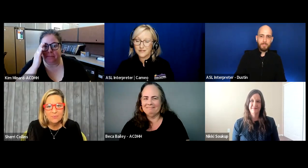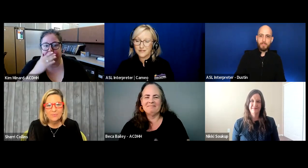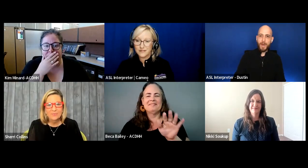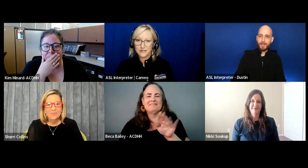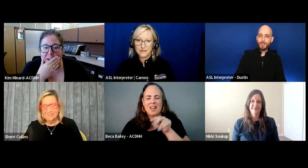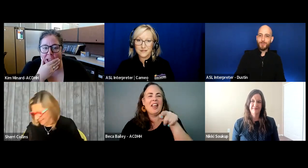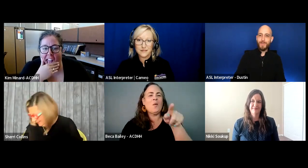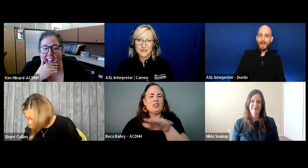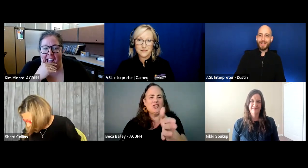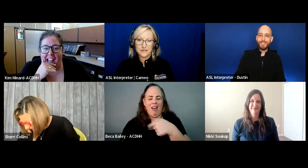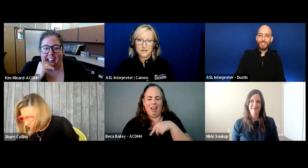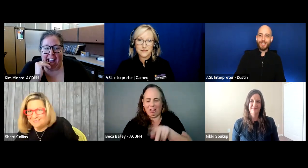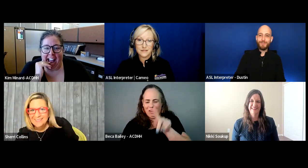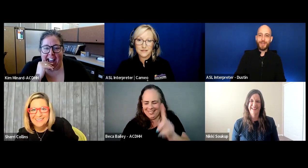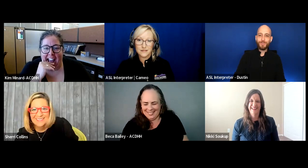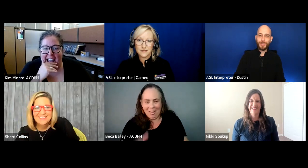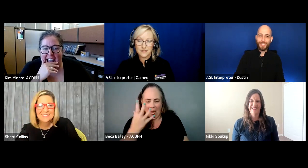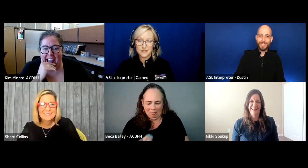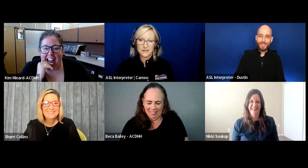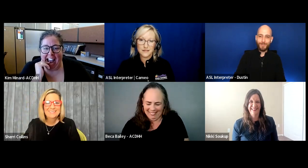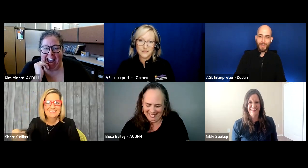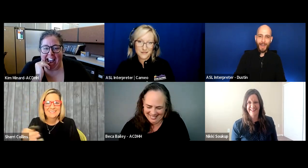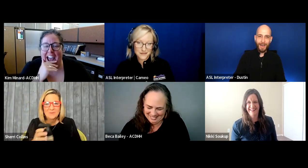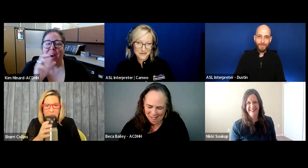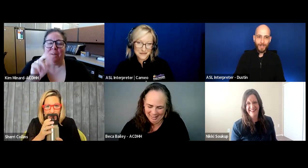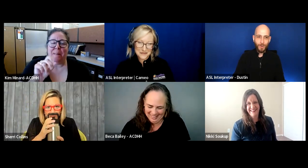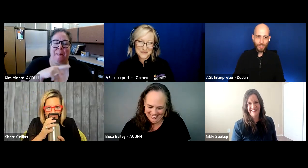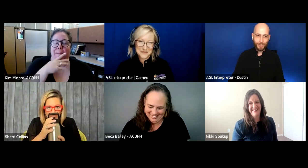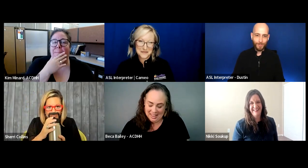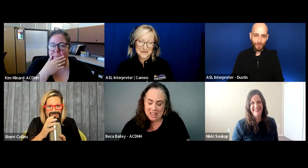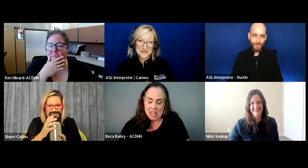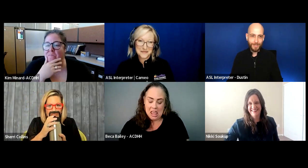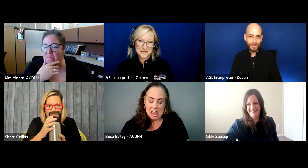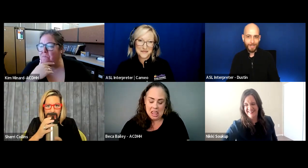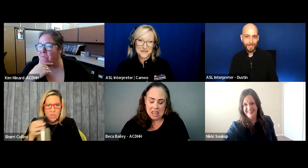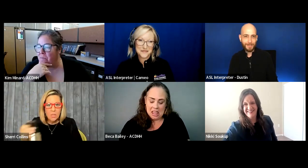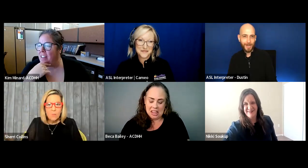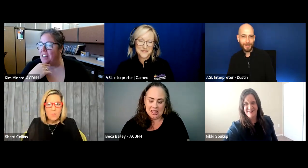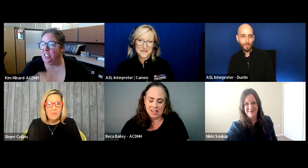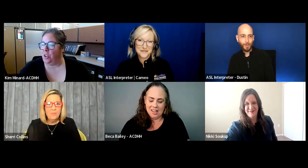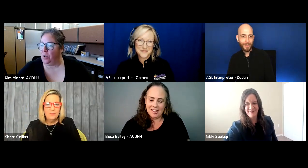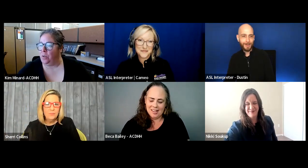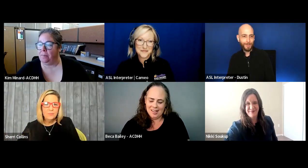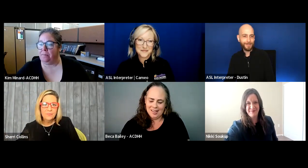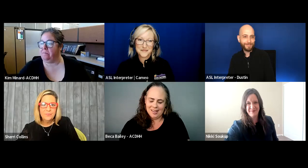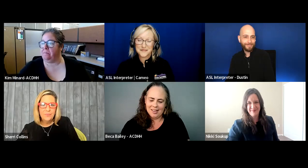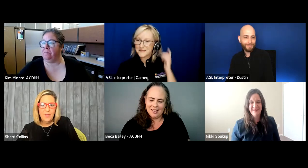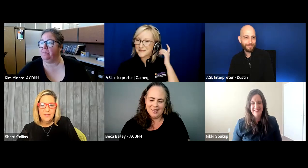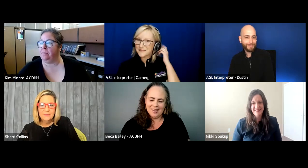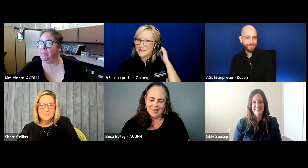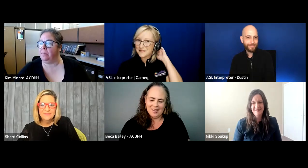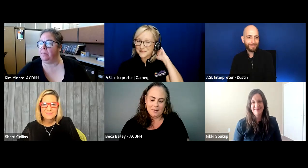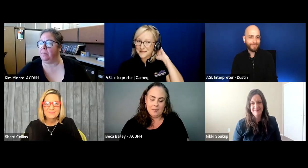This is Kim. Becca, do you mind checking Facebook to see if we have any questions for us? This is Becca. I'll pull that up.